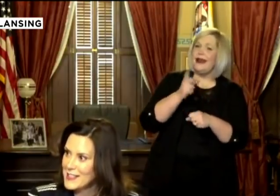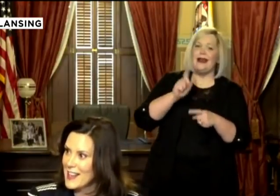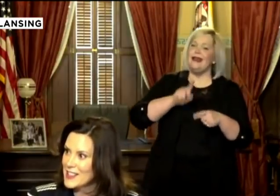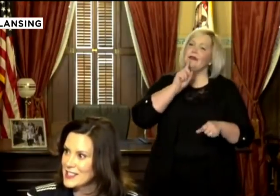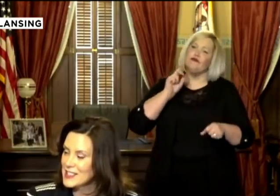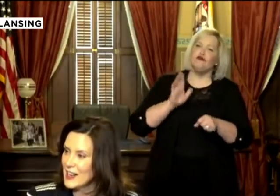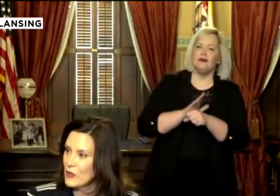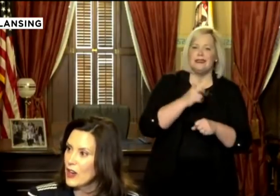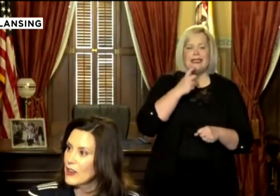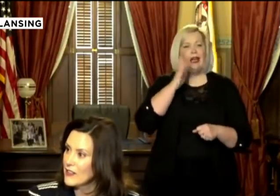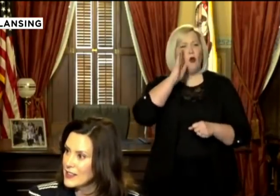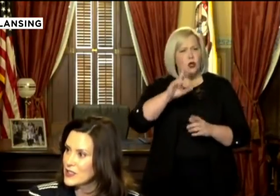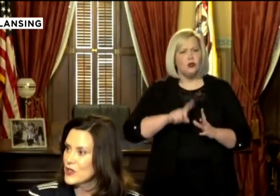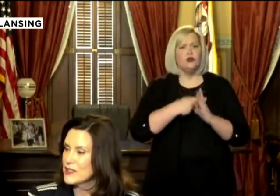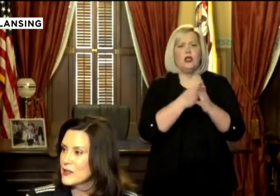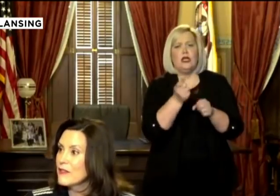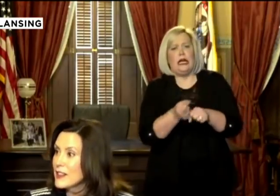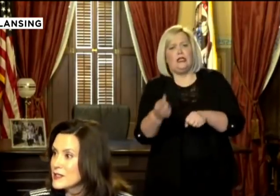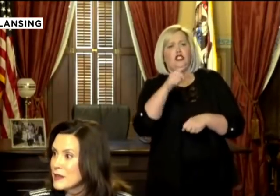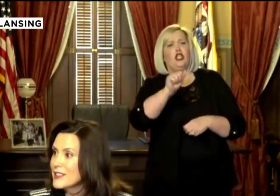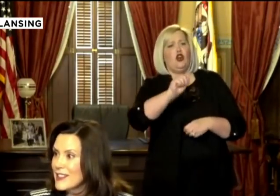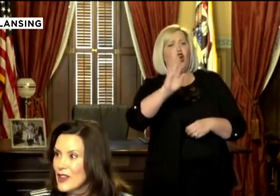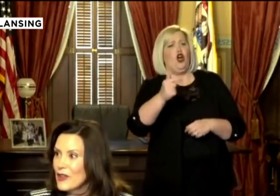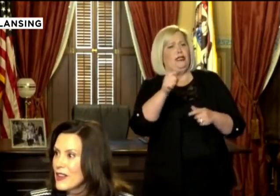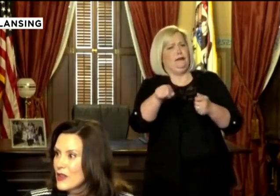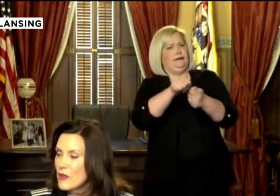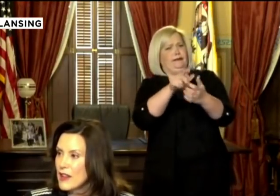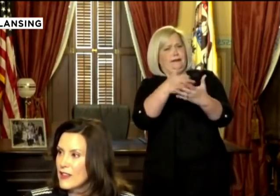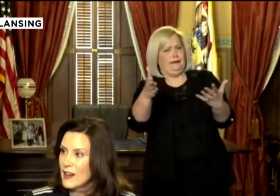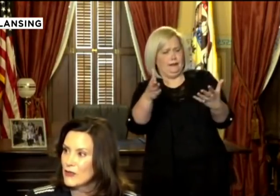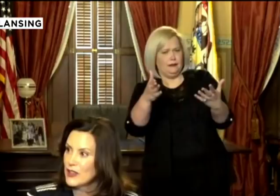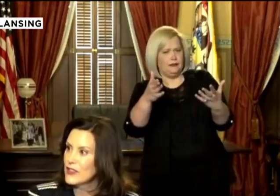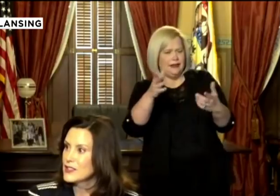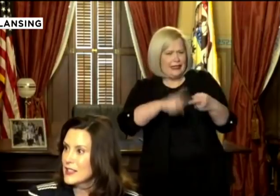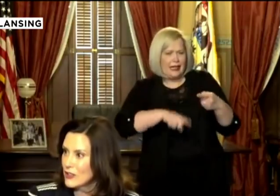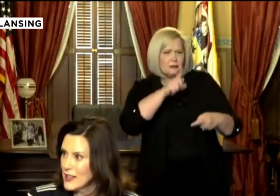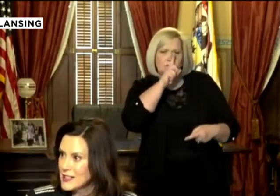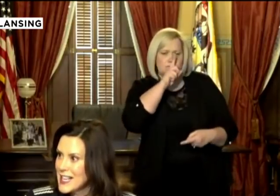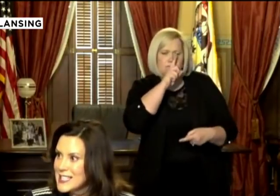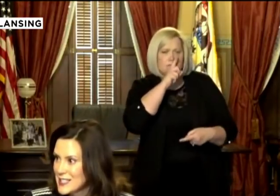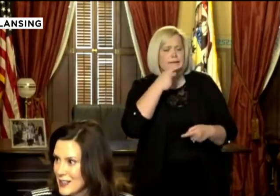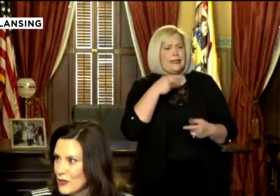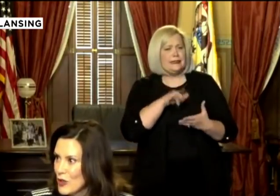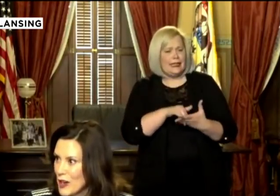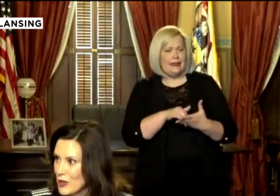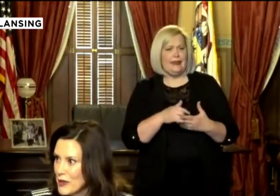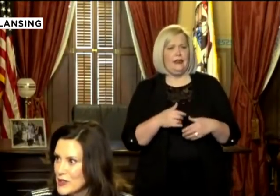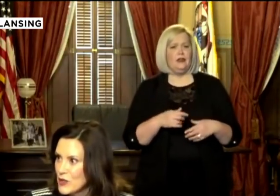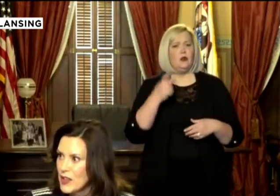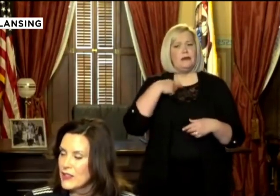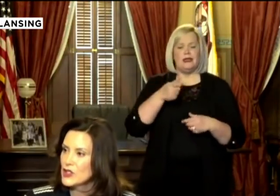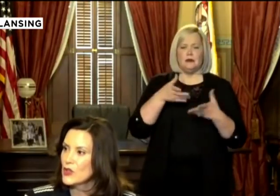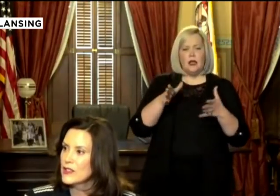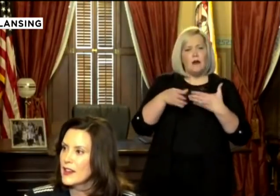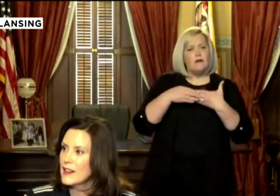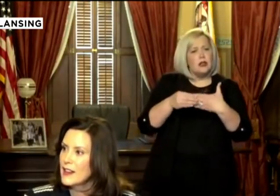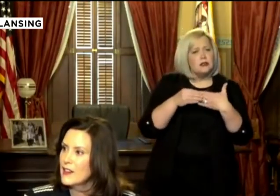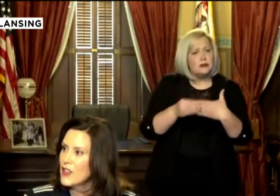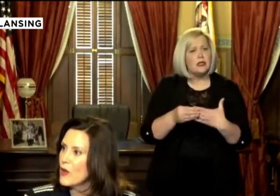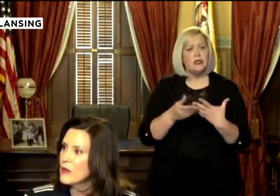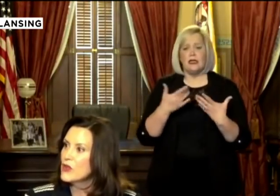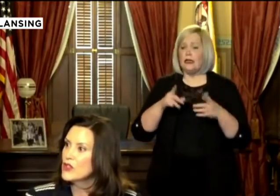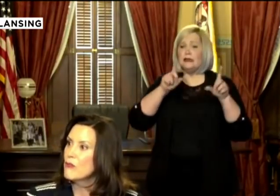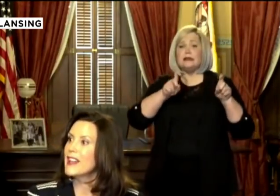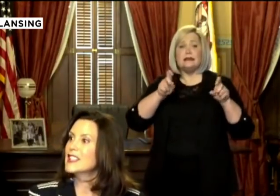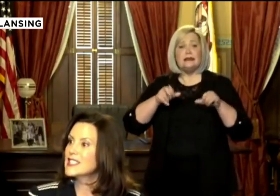start precisely on this day. We are giving districts some flexibility though. We have gotten rid of the standardized testing requirements. We have ensured